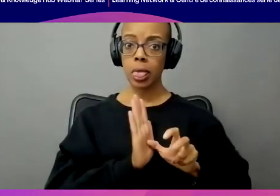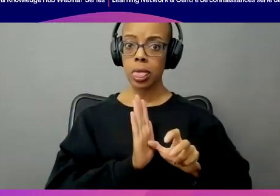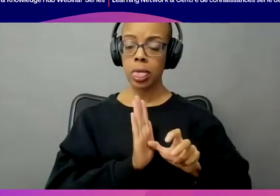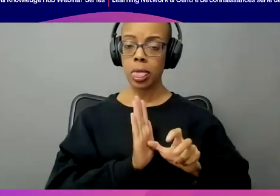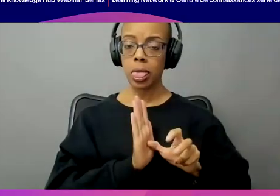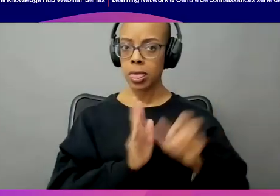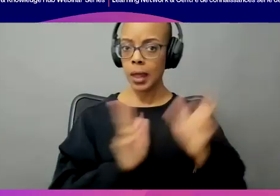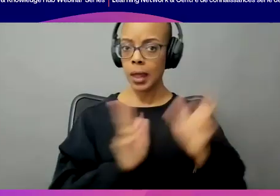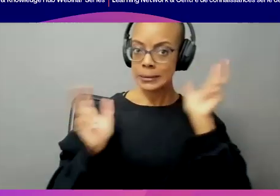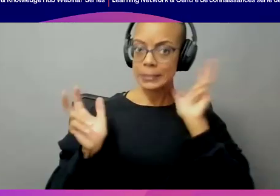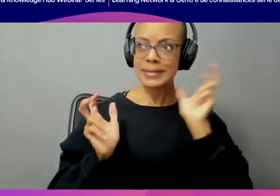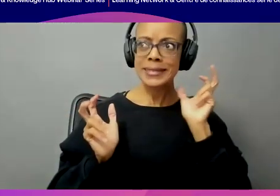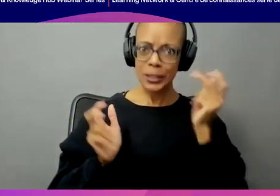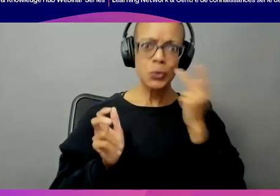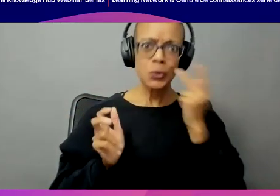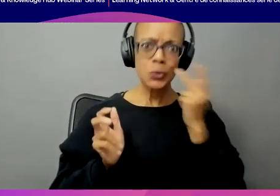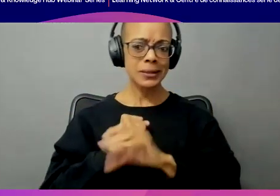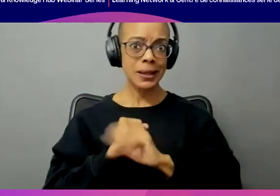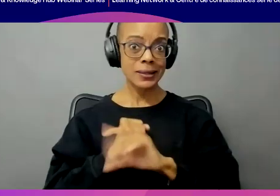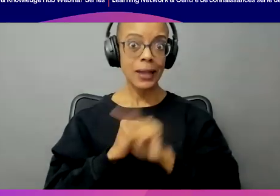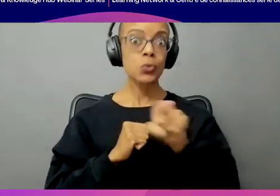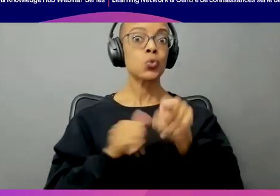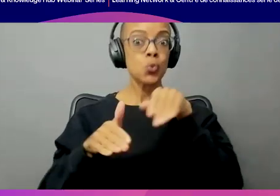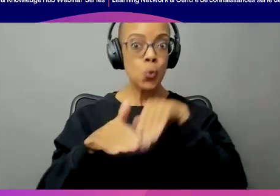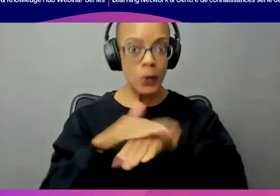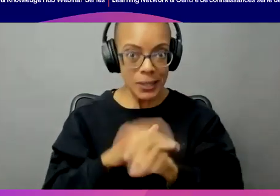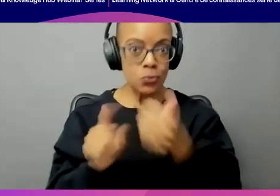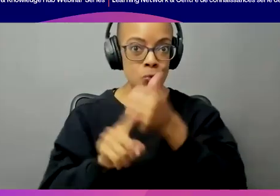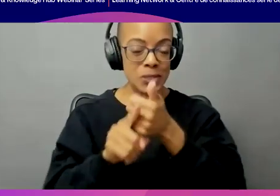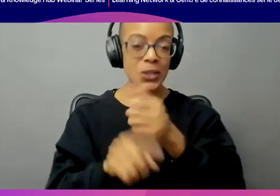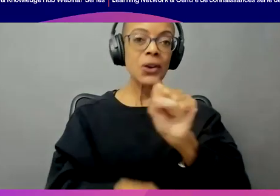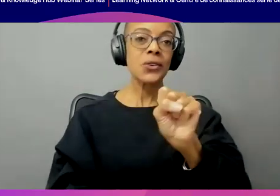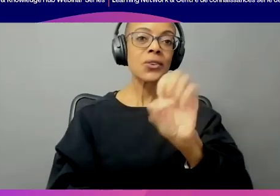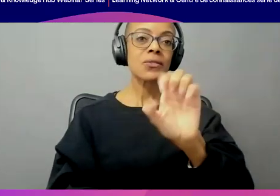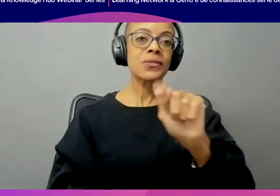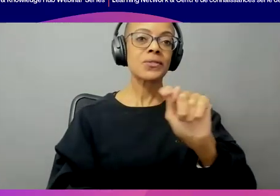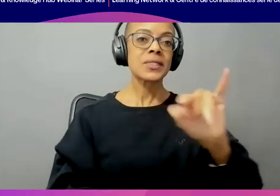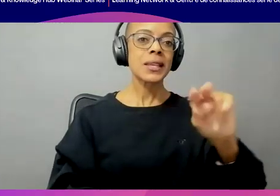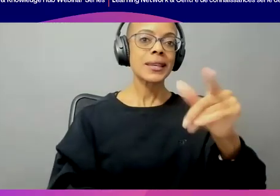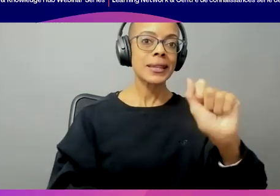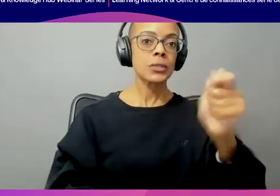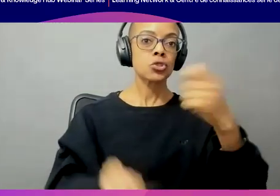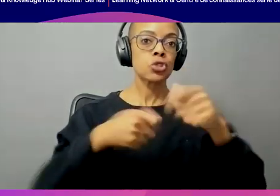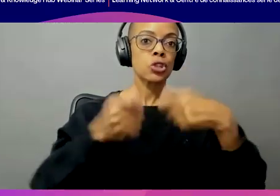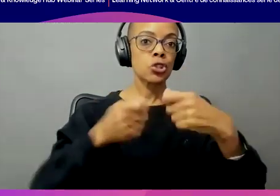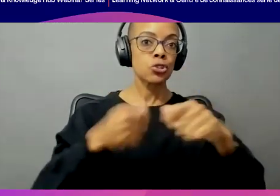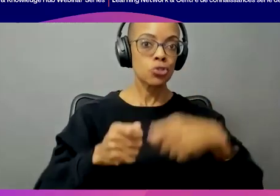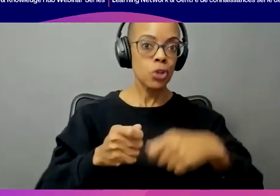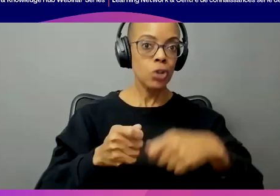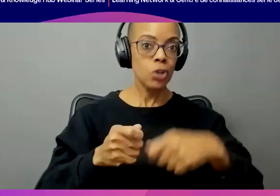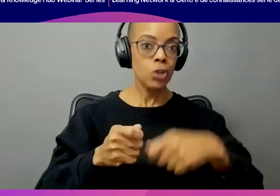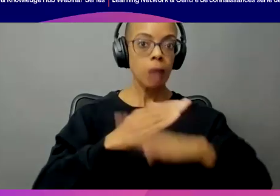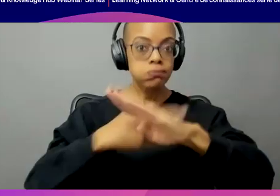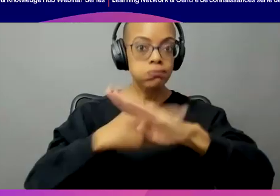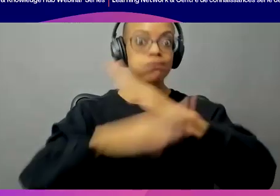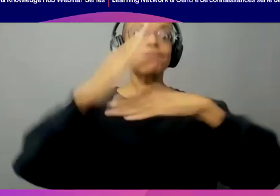so forth. And you have to go in and change your settings. And we're trying to instruct people around changing settings to be educated on that piece, because I